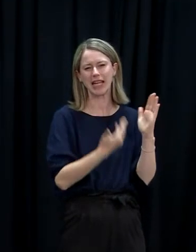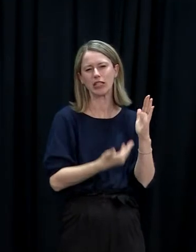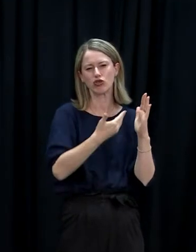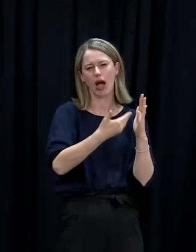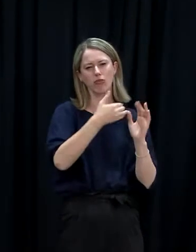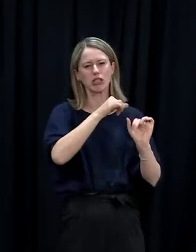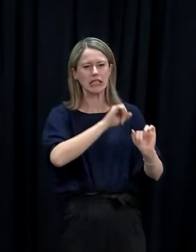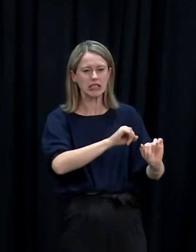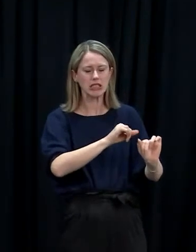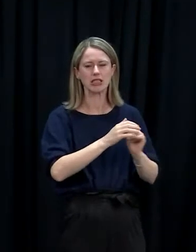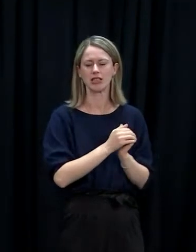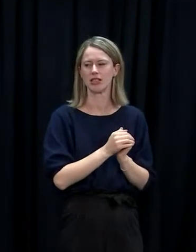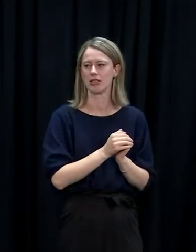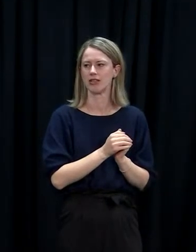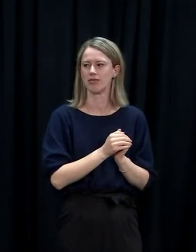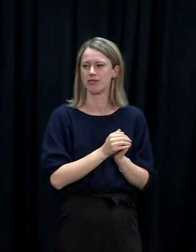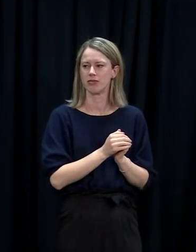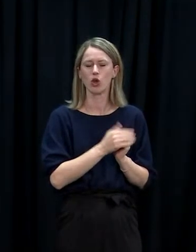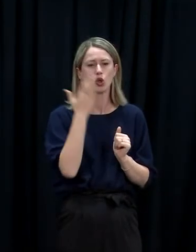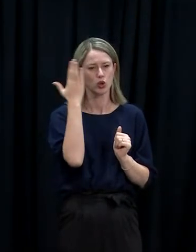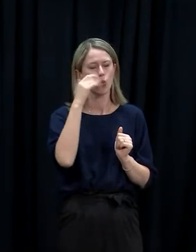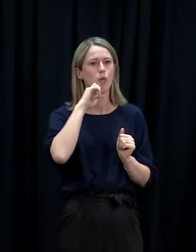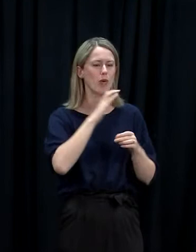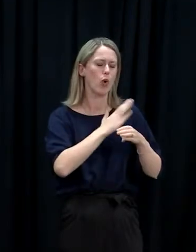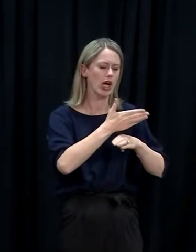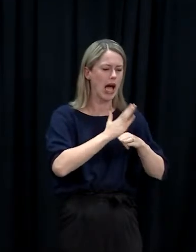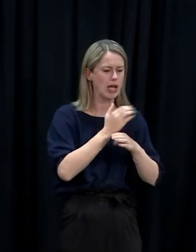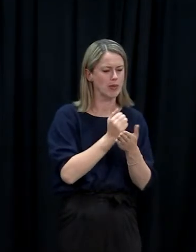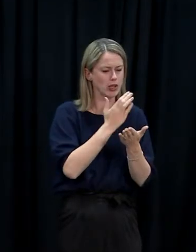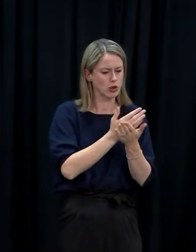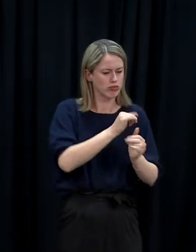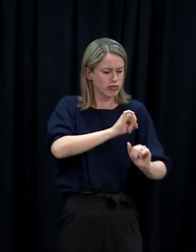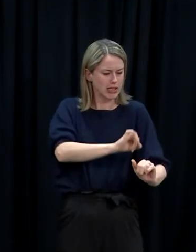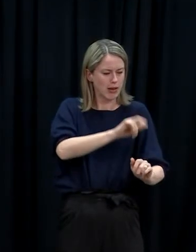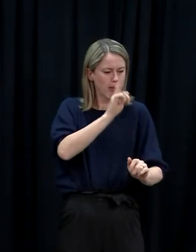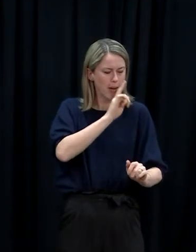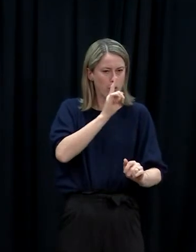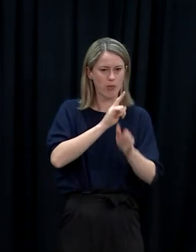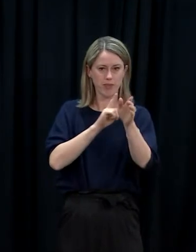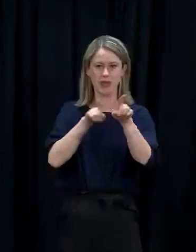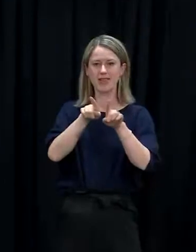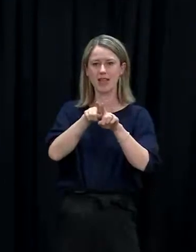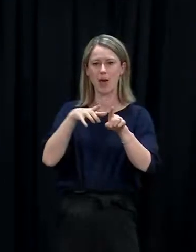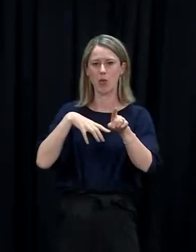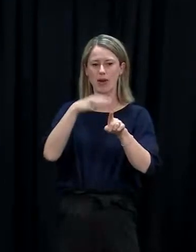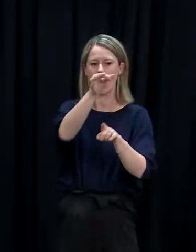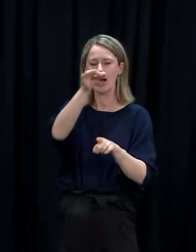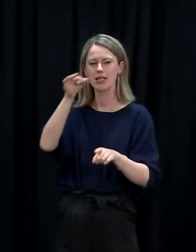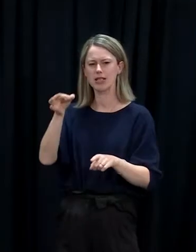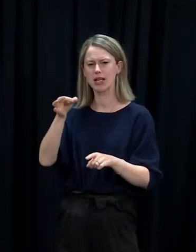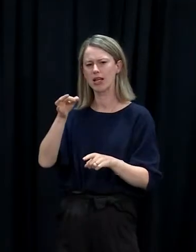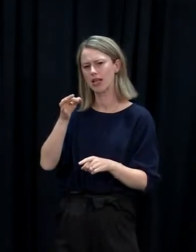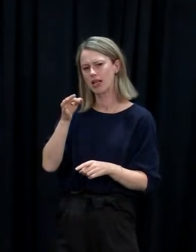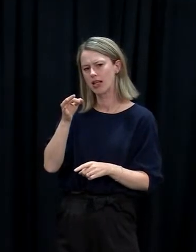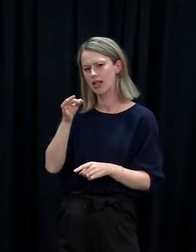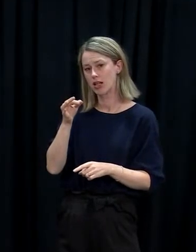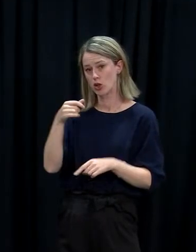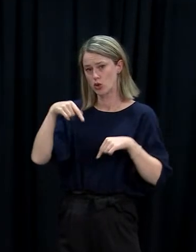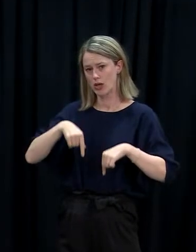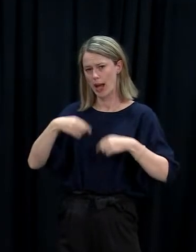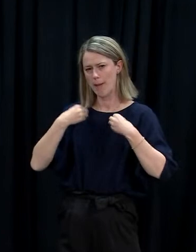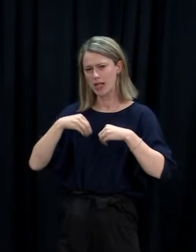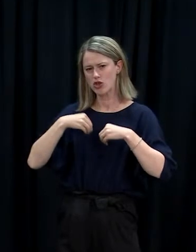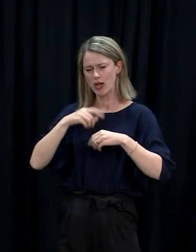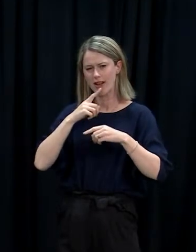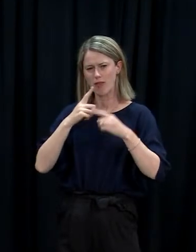place. Schools will be working very hard to make sure they're keeping people safe. What can you tell us about in the ministry press release today, perhaps